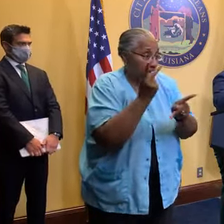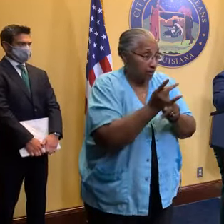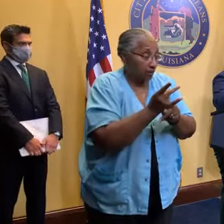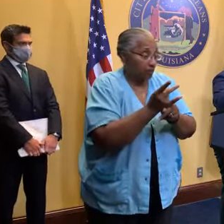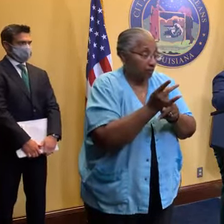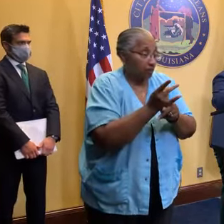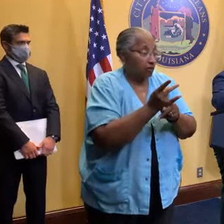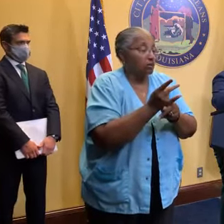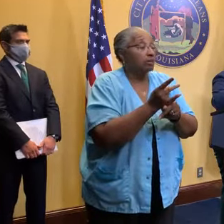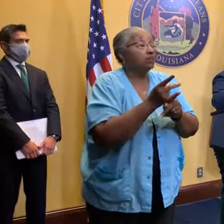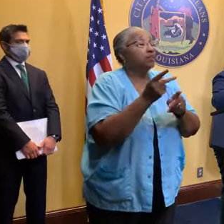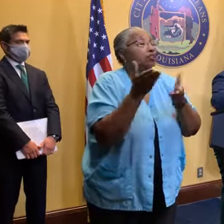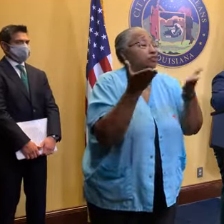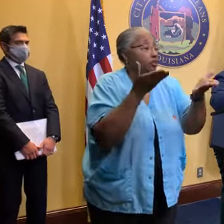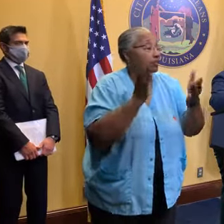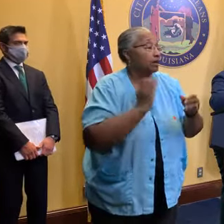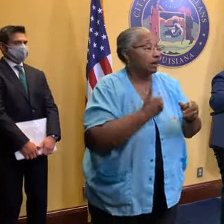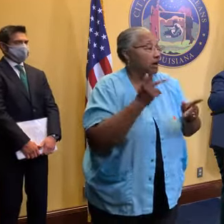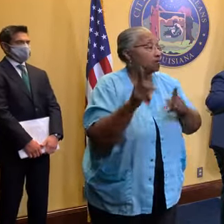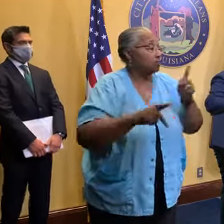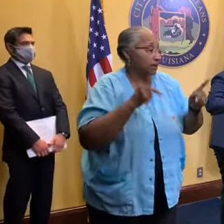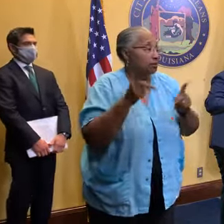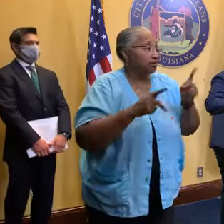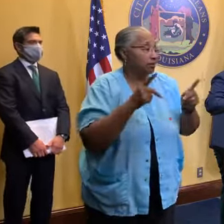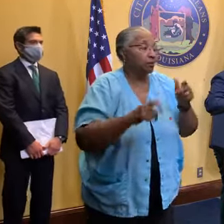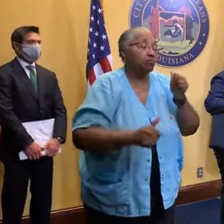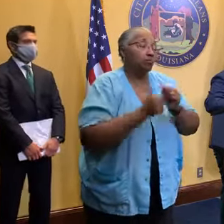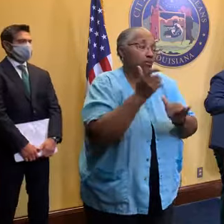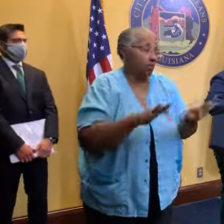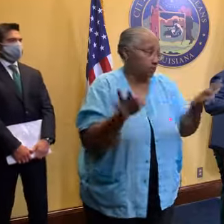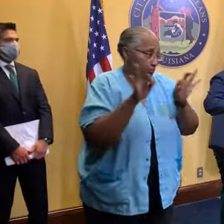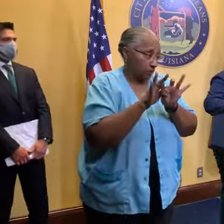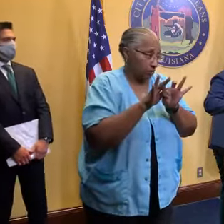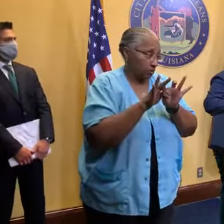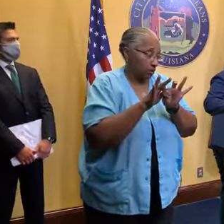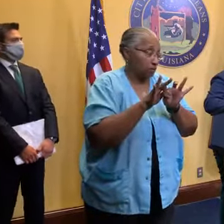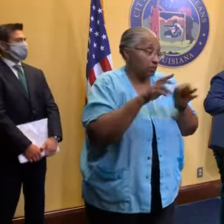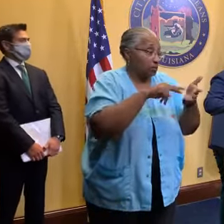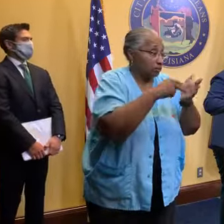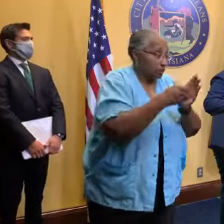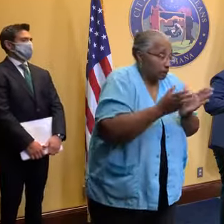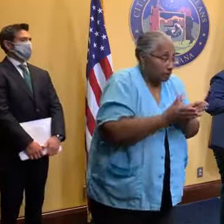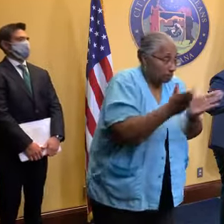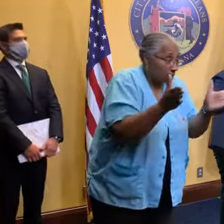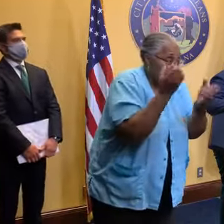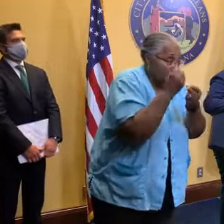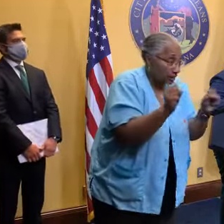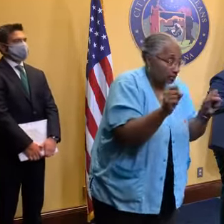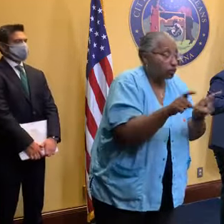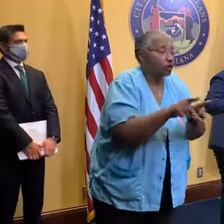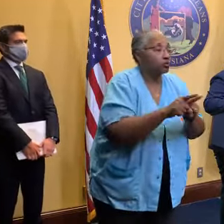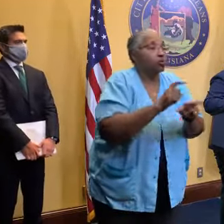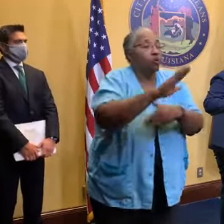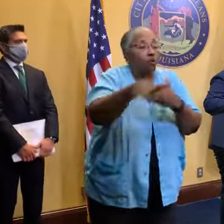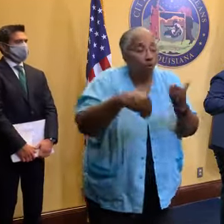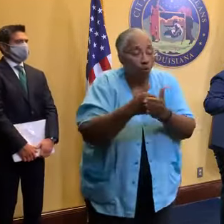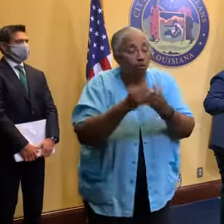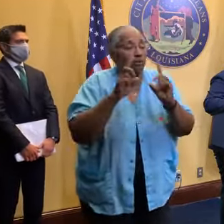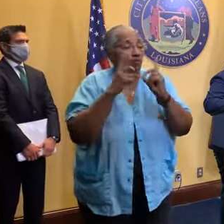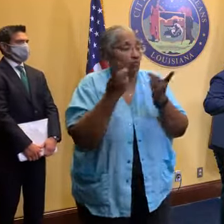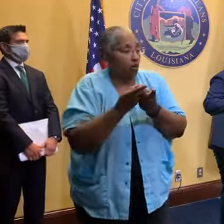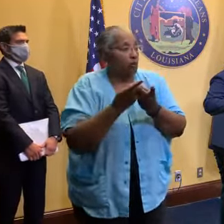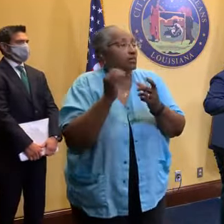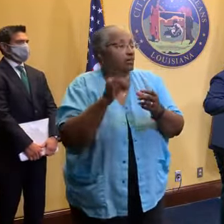our top priority, and that speaks to not only public safety but all of our departments, quite frankly, that are so vitally